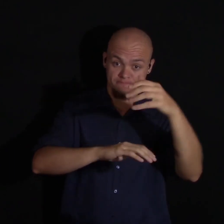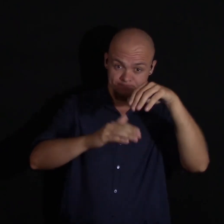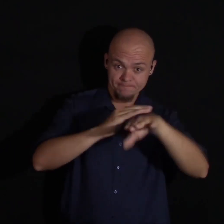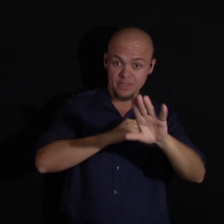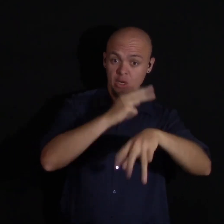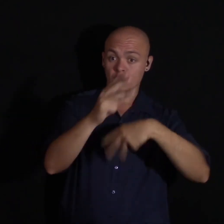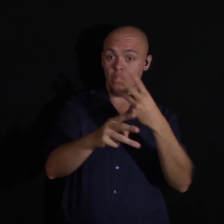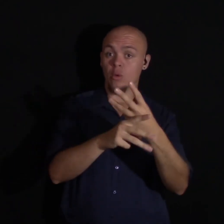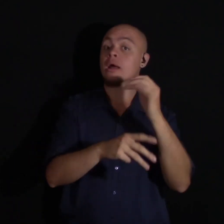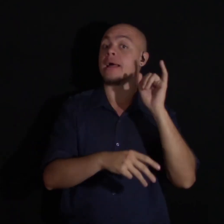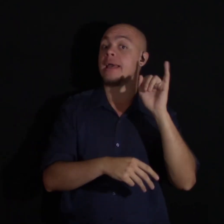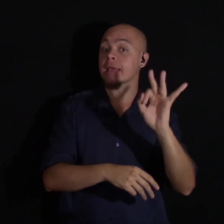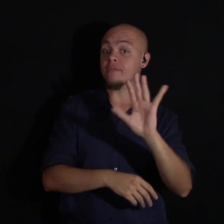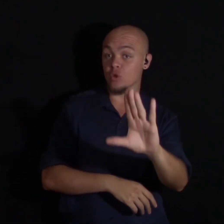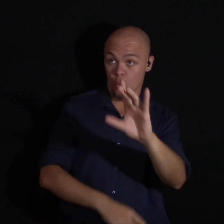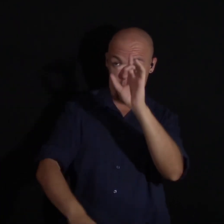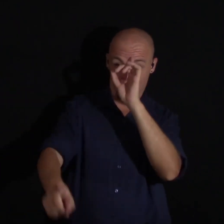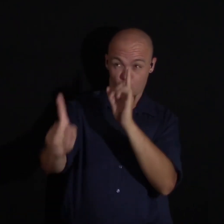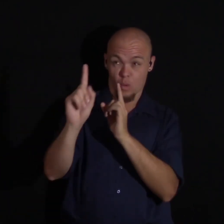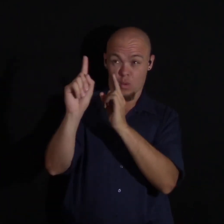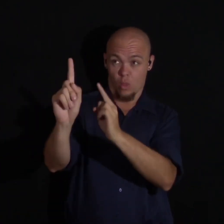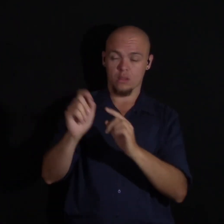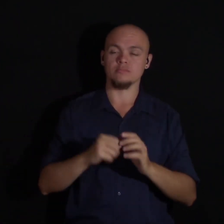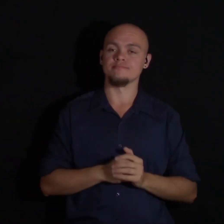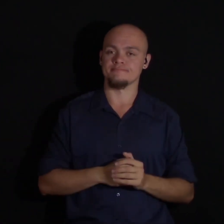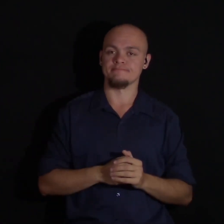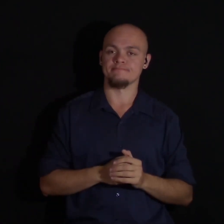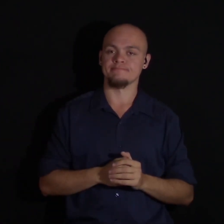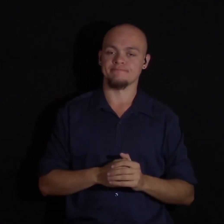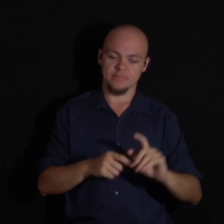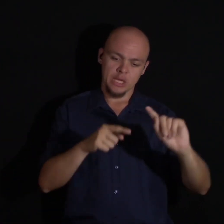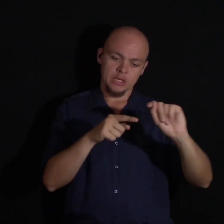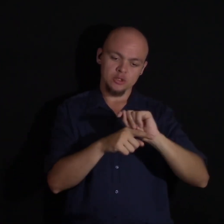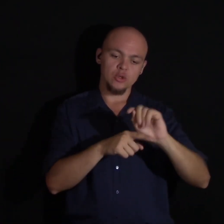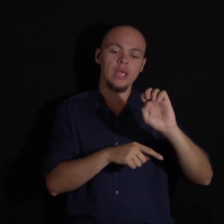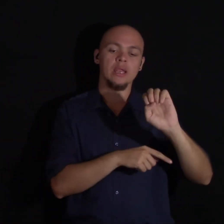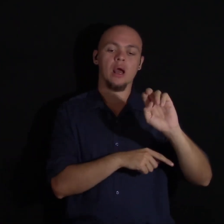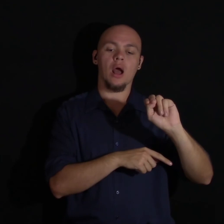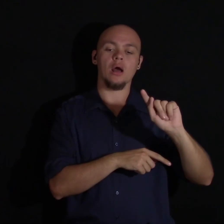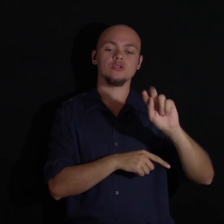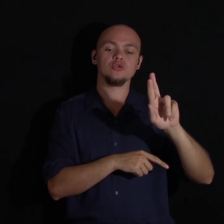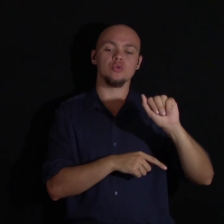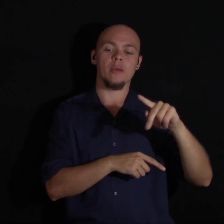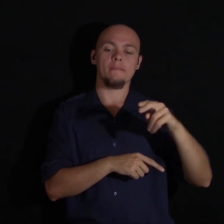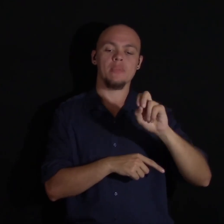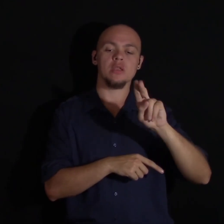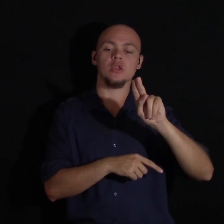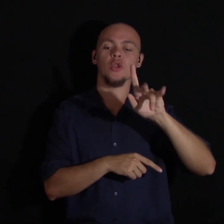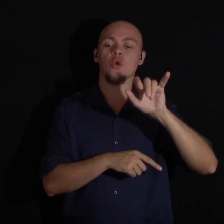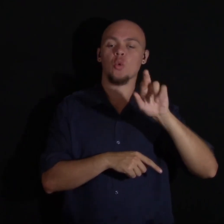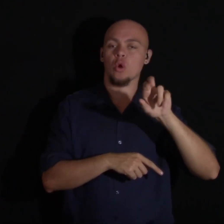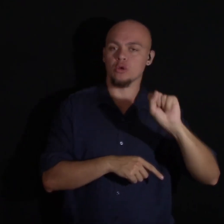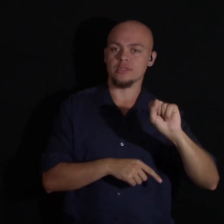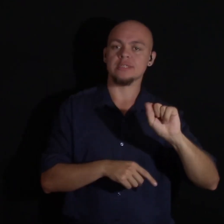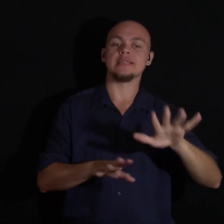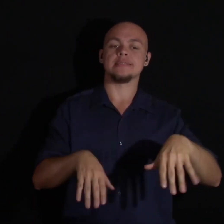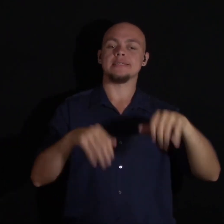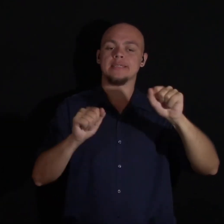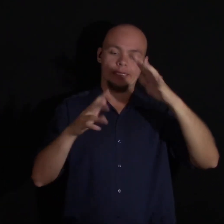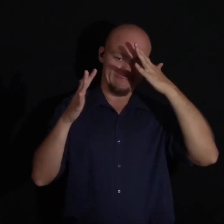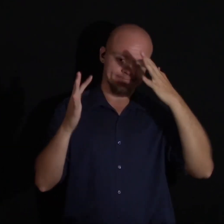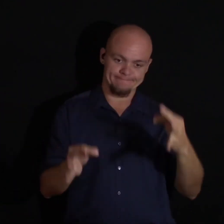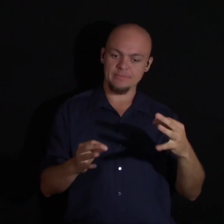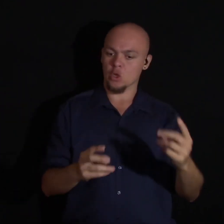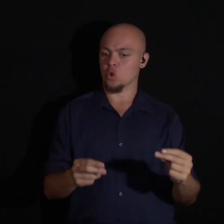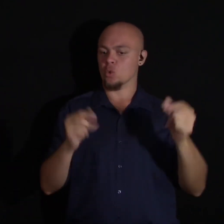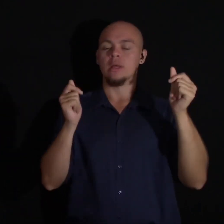If your life purpose is, I train entrepreneurs and creative people to take decisive actions so they can get their